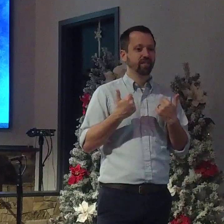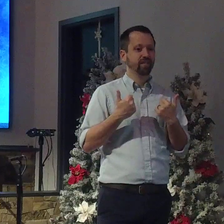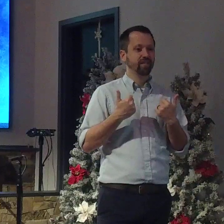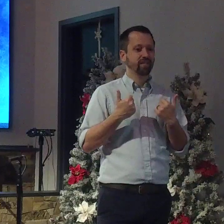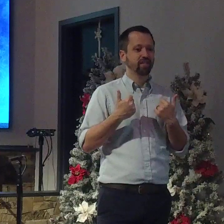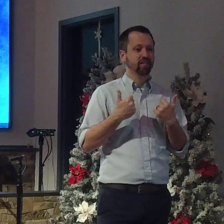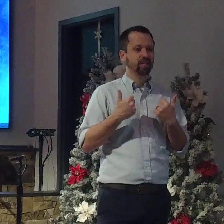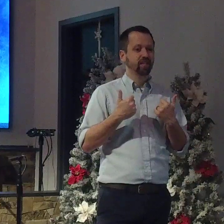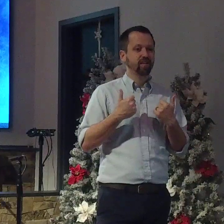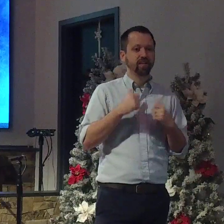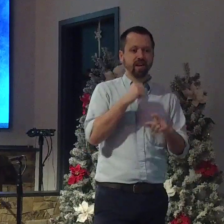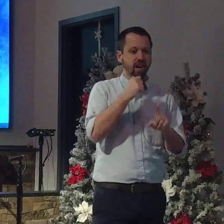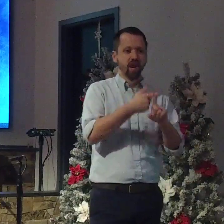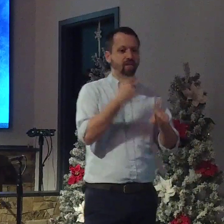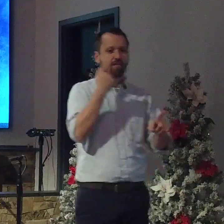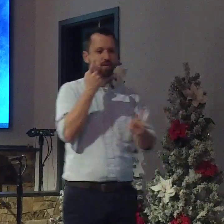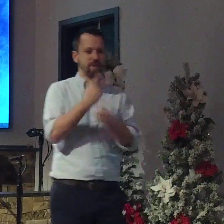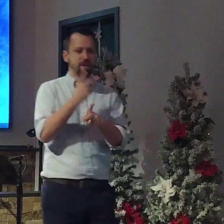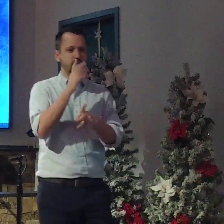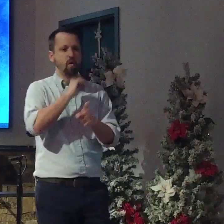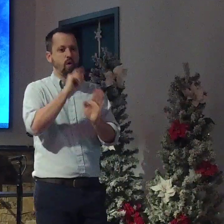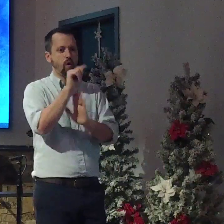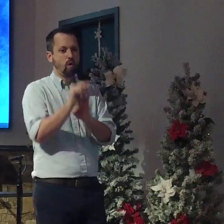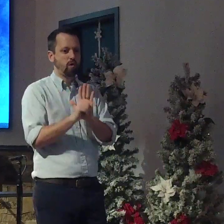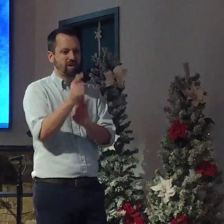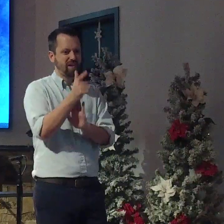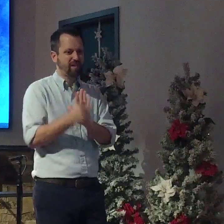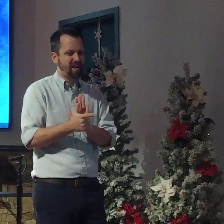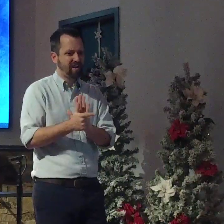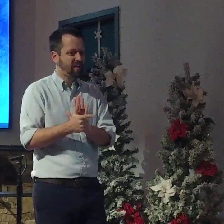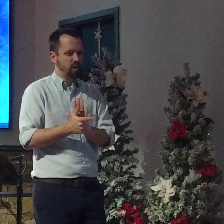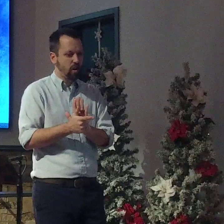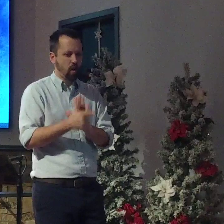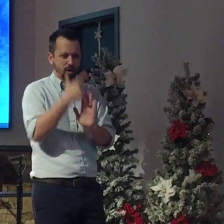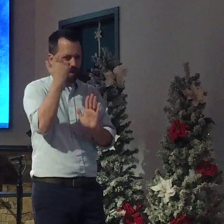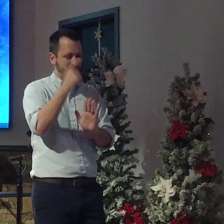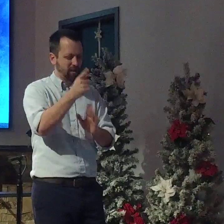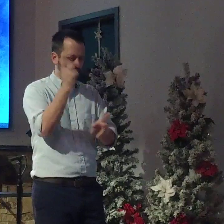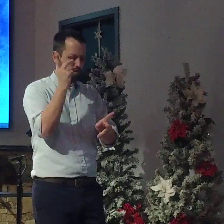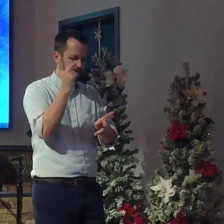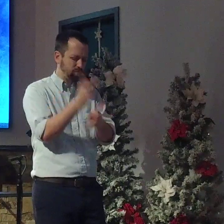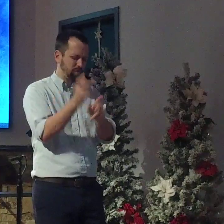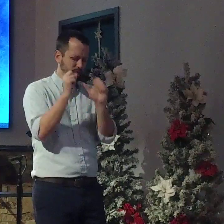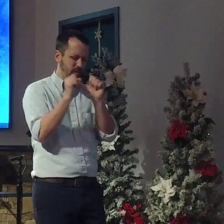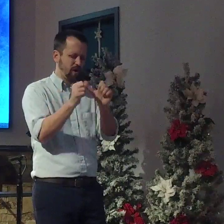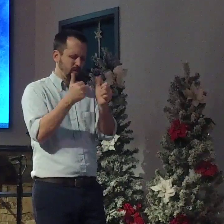Christmas time, so can I say it this way? It's a wonderful life.